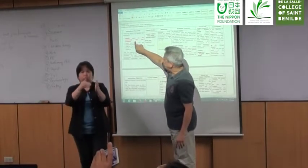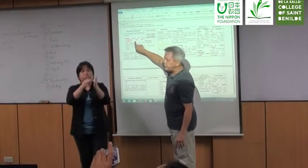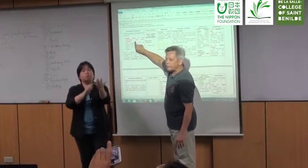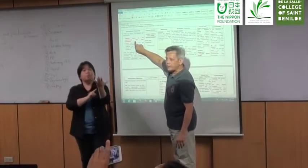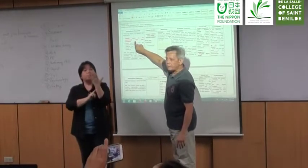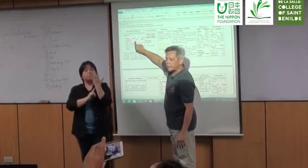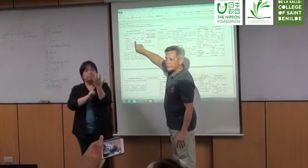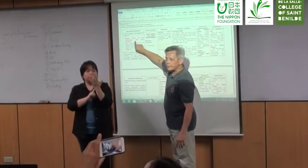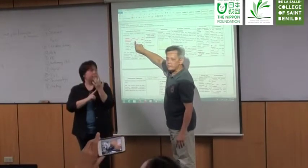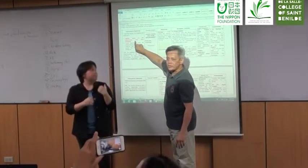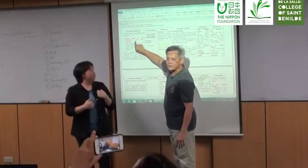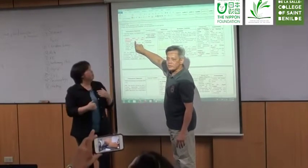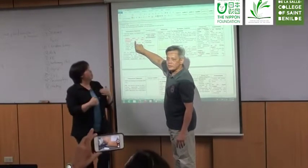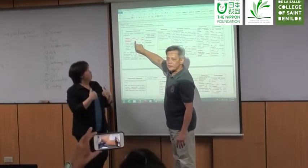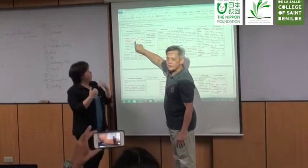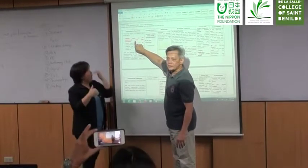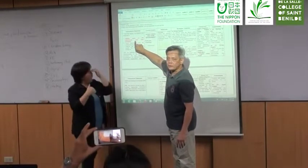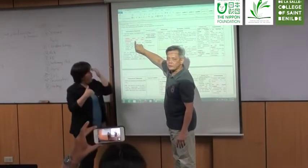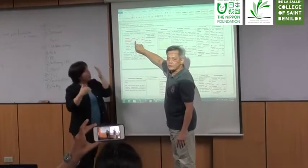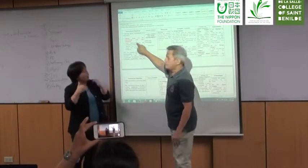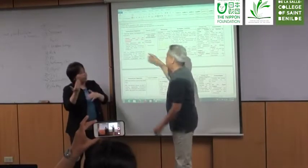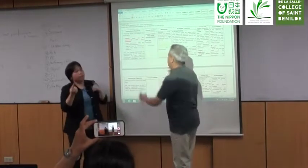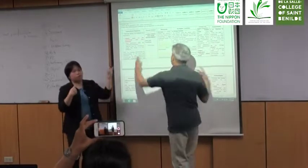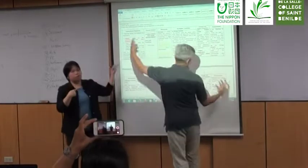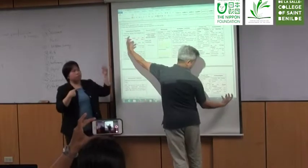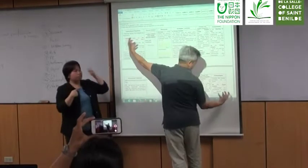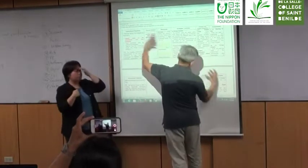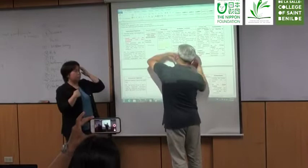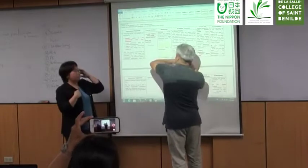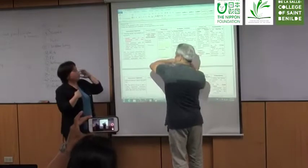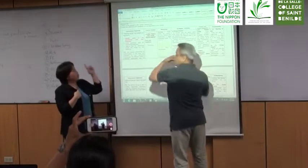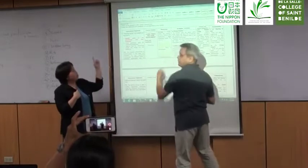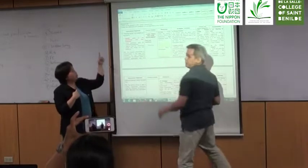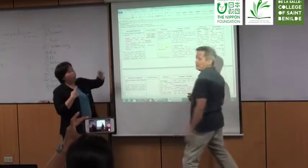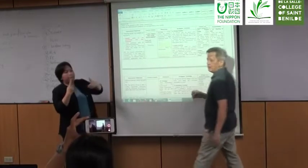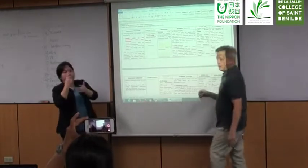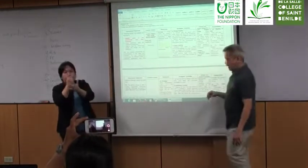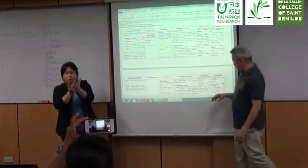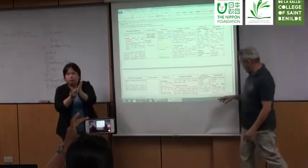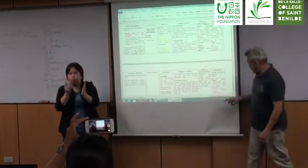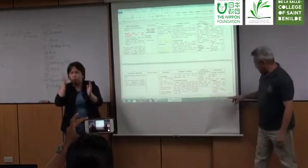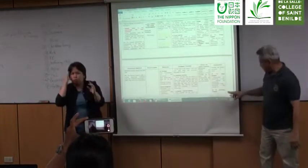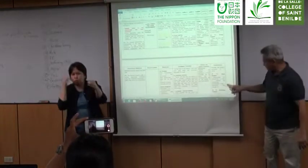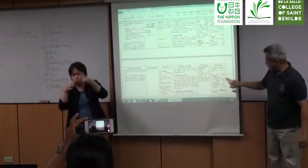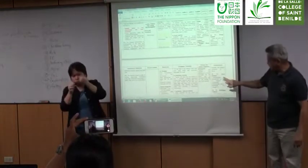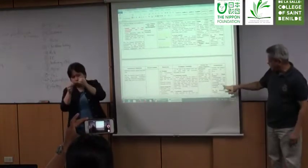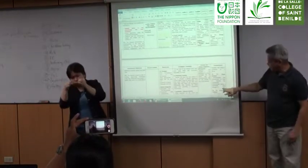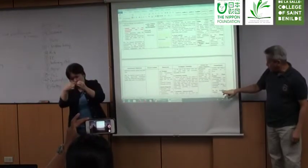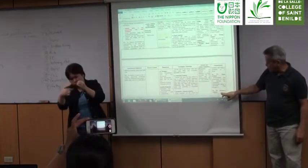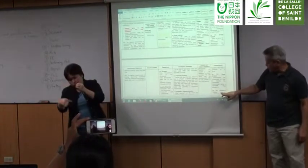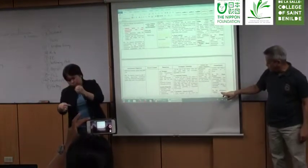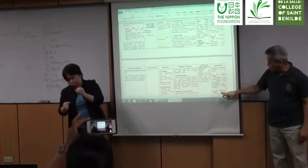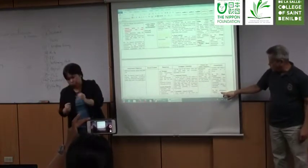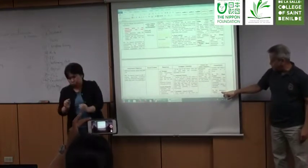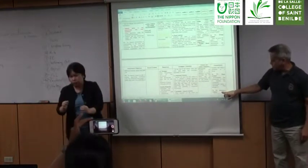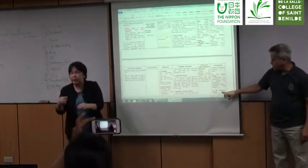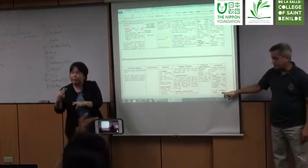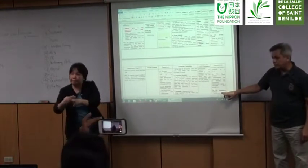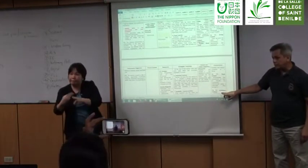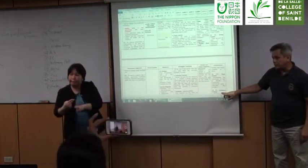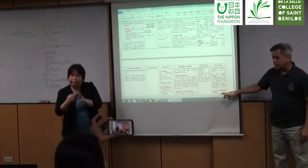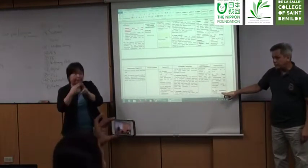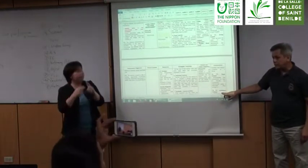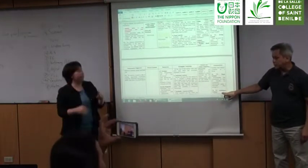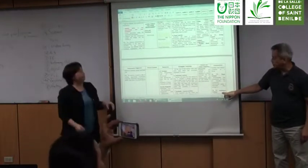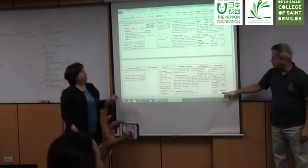objective, identify the parts and functions of the microscope. So these two must link together. And the individual activity will be the